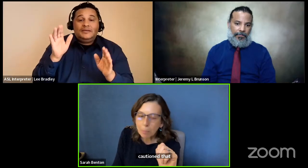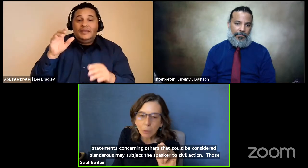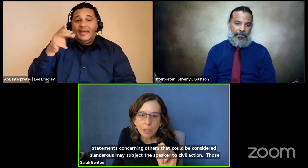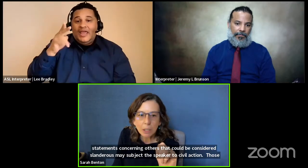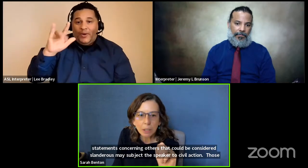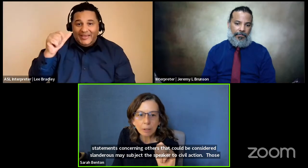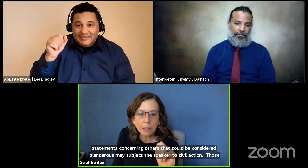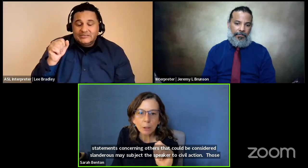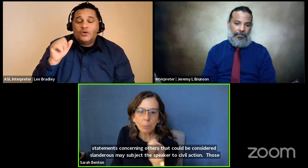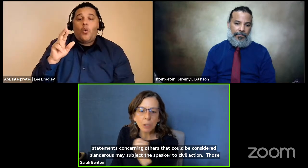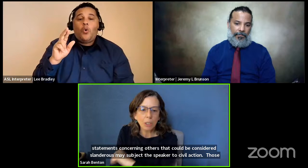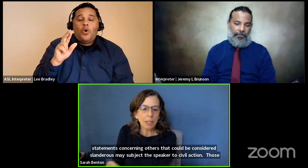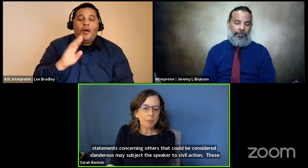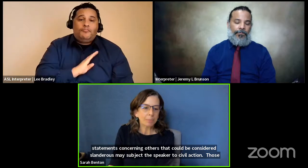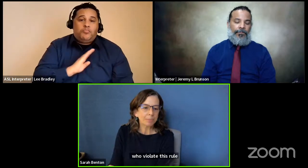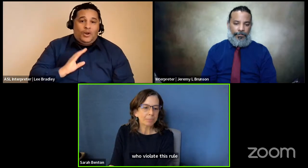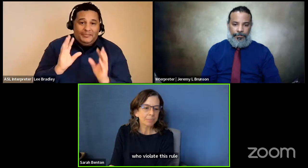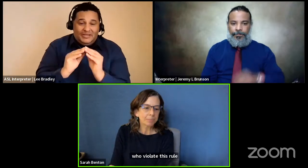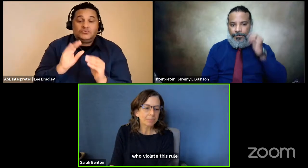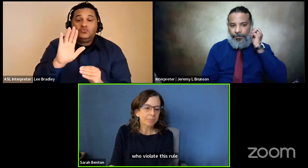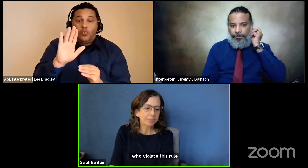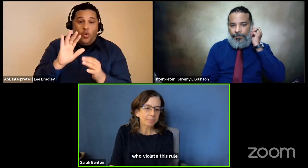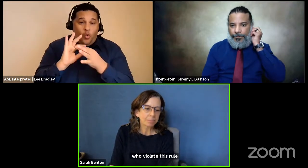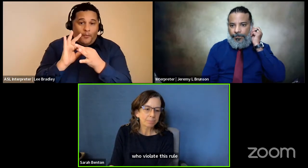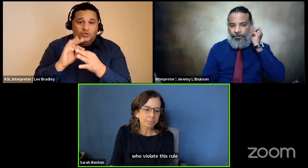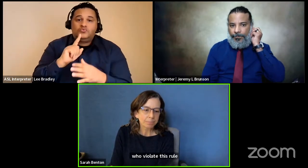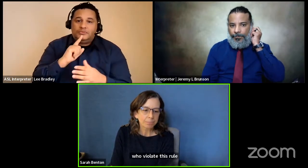Your cooperation is appreciated.